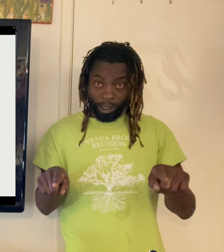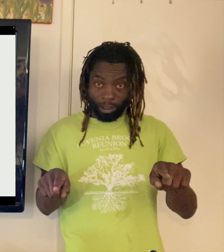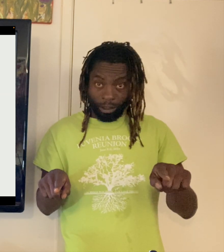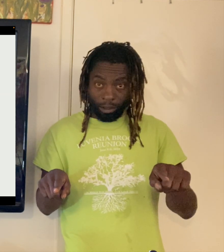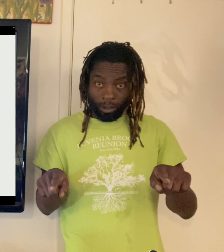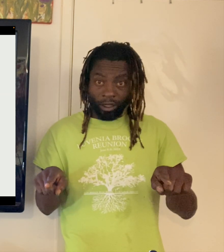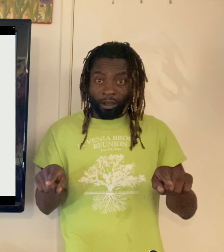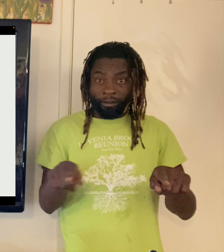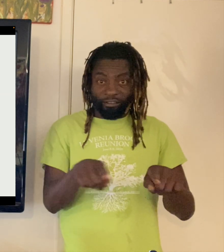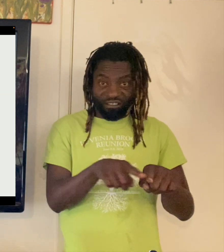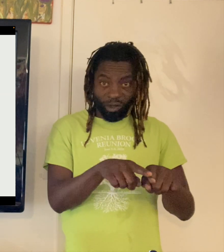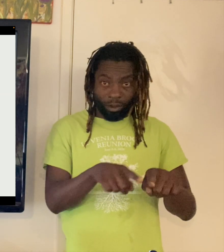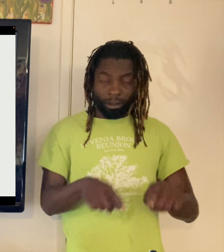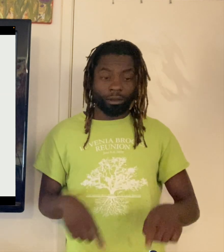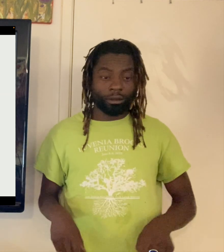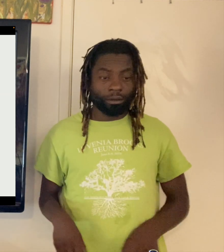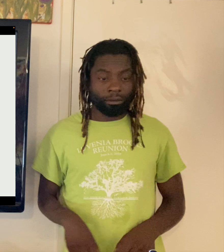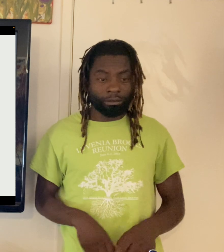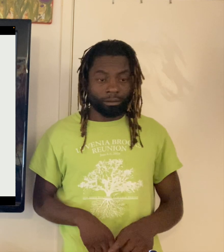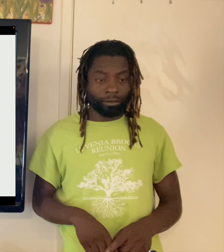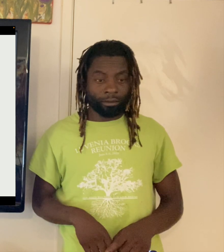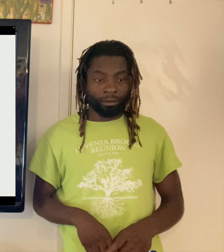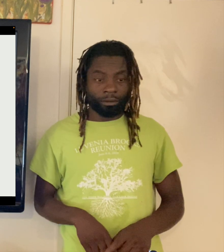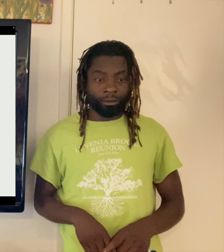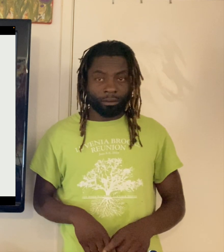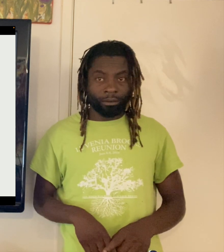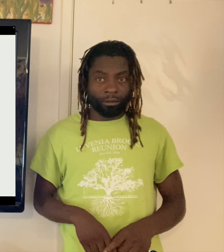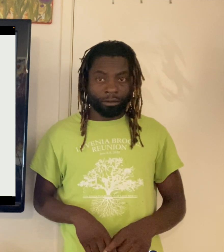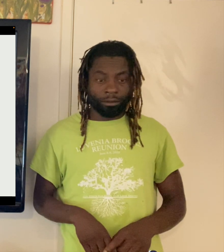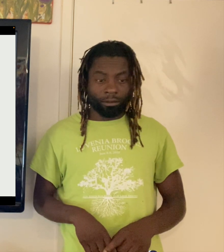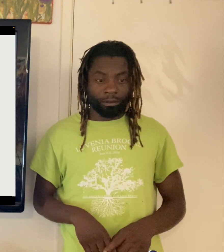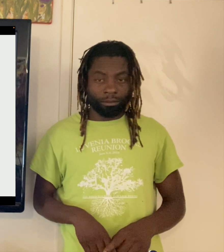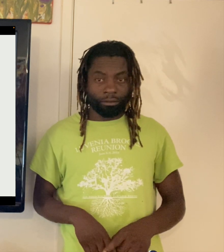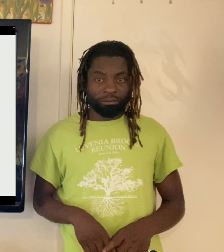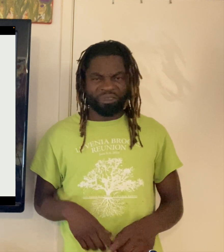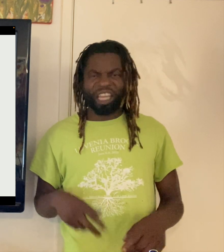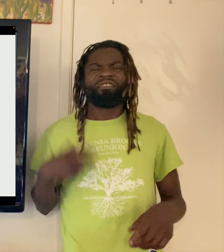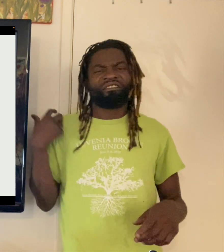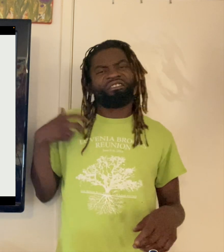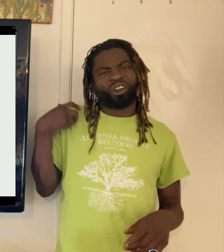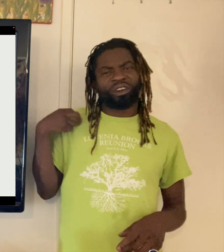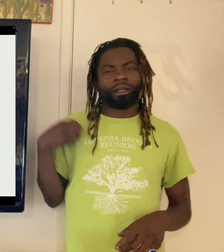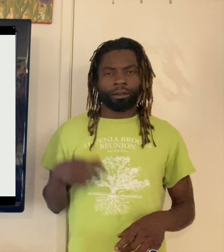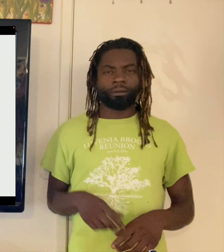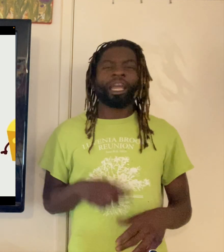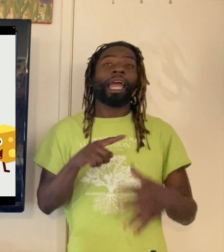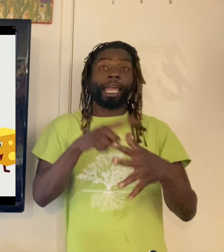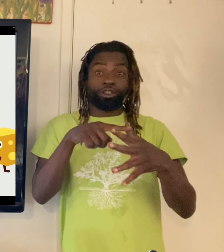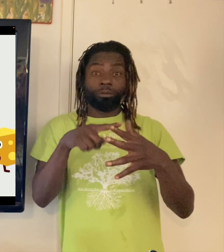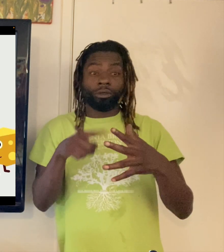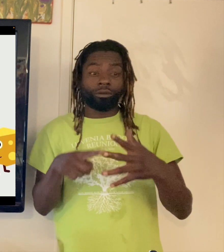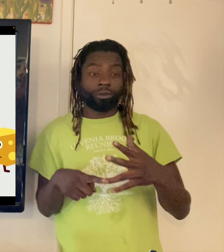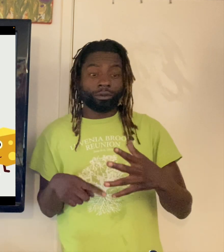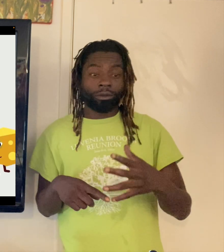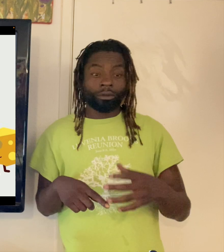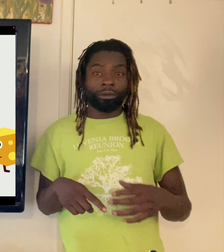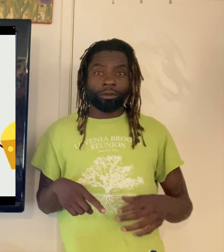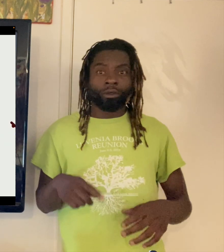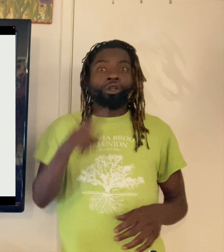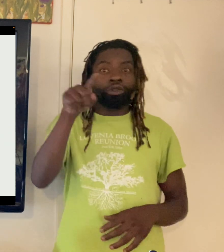1, 2, 3, 4. And is kind of furry.